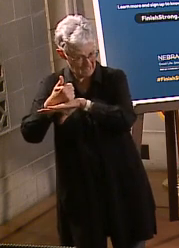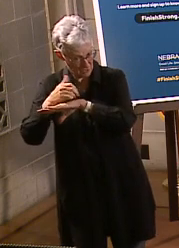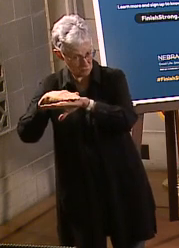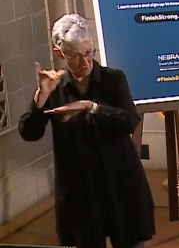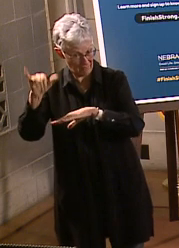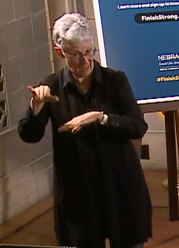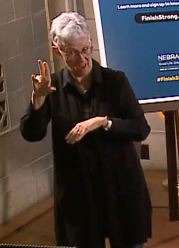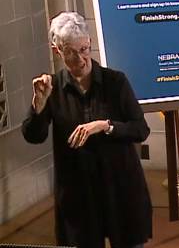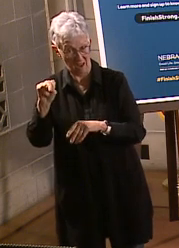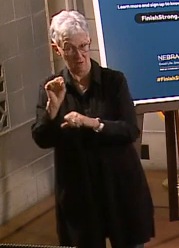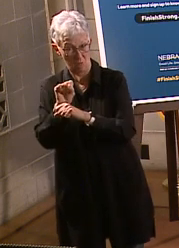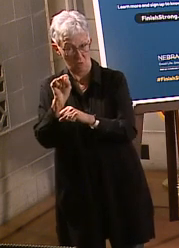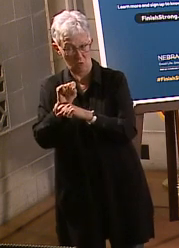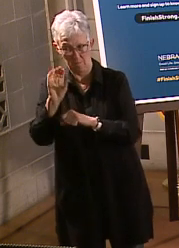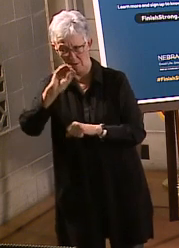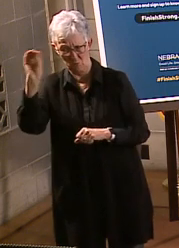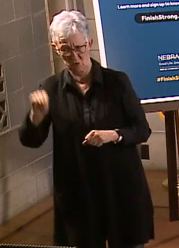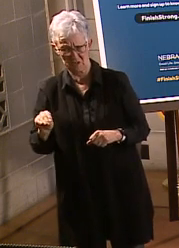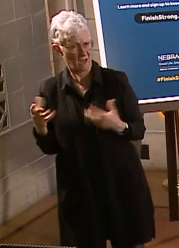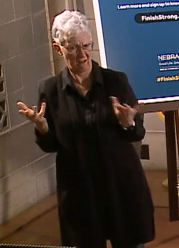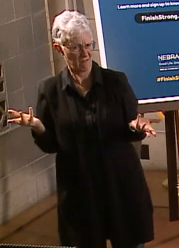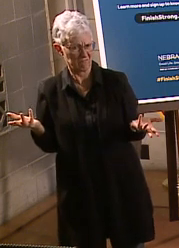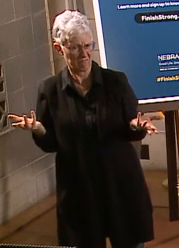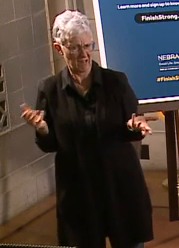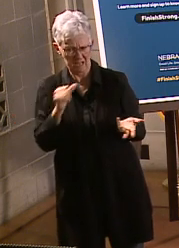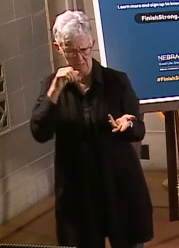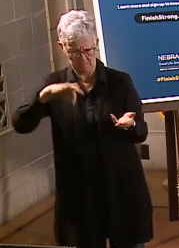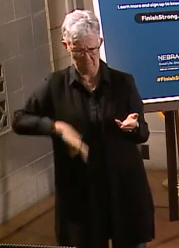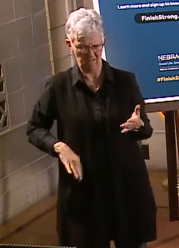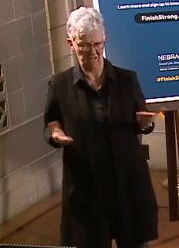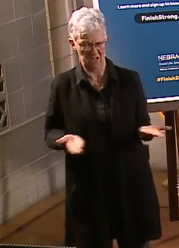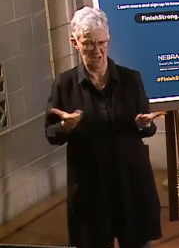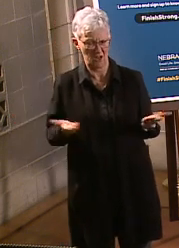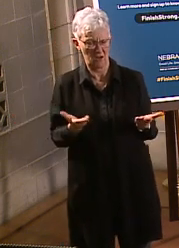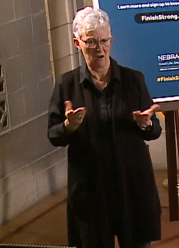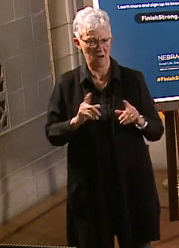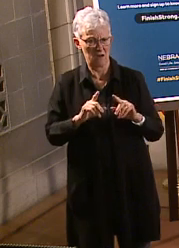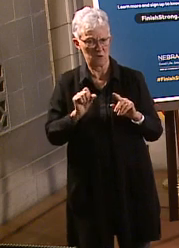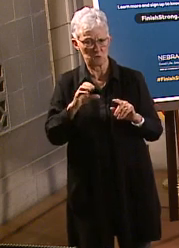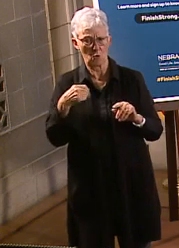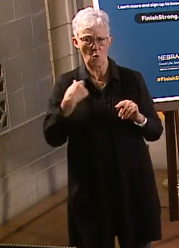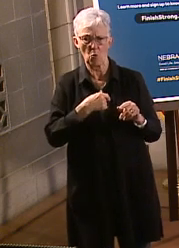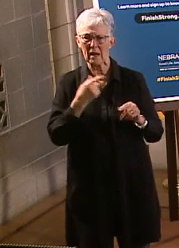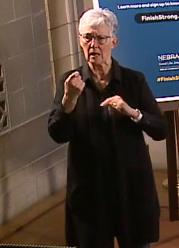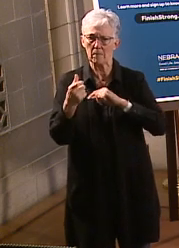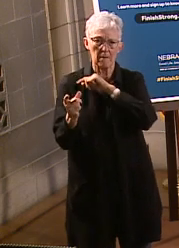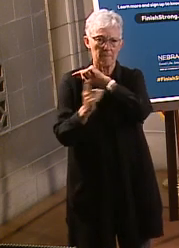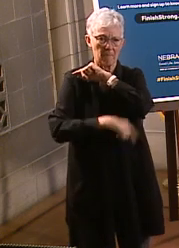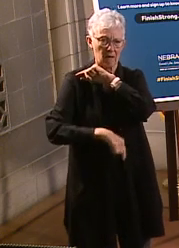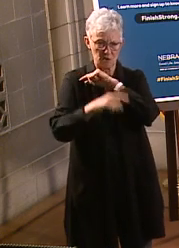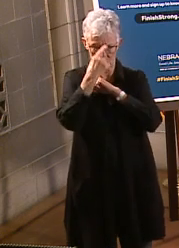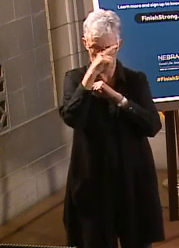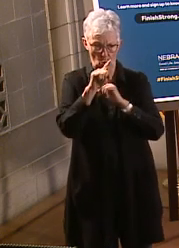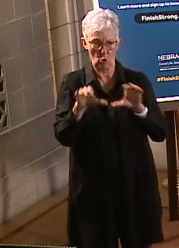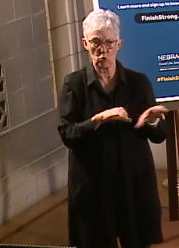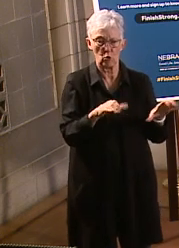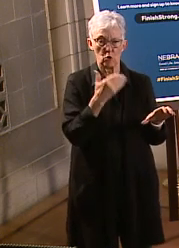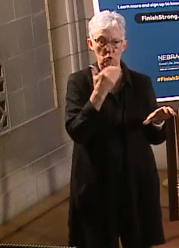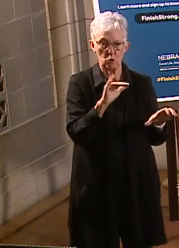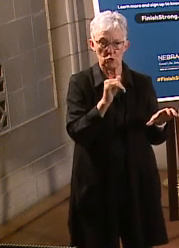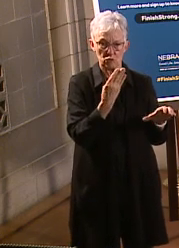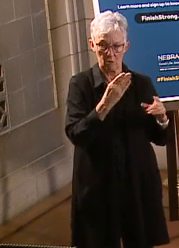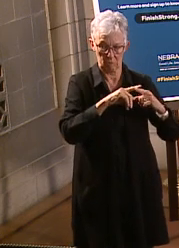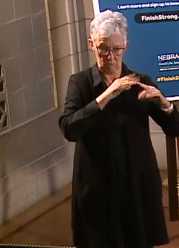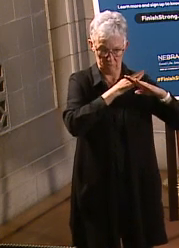Kansas who have done a good job of trying to balance this off, and they're going to be rewarding states like New York and California that